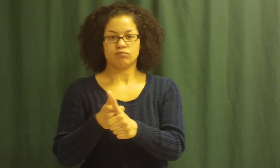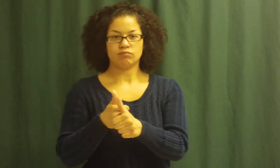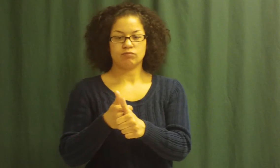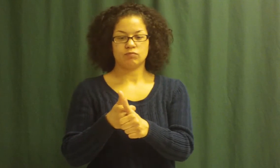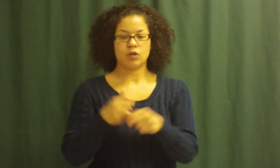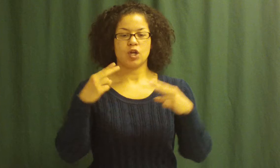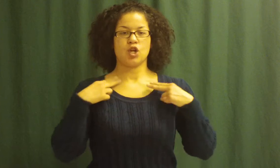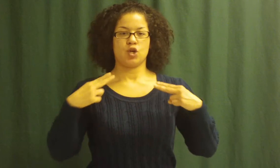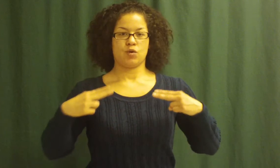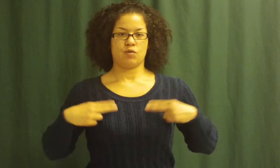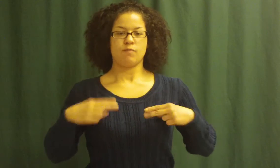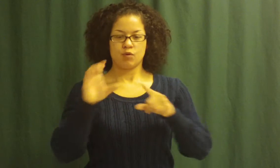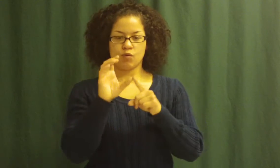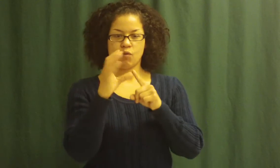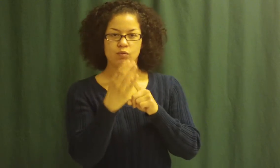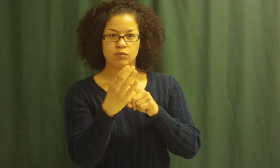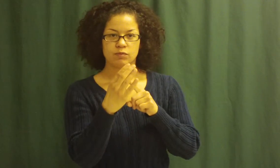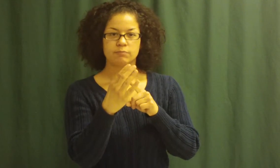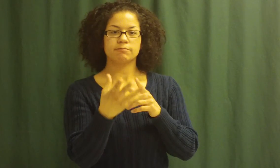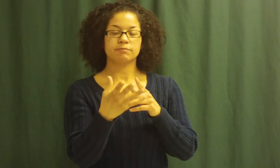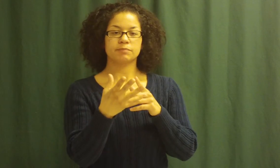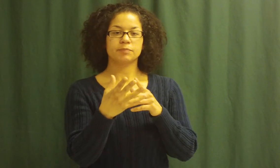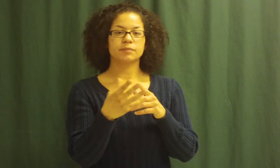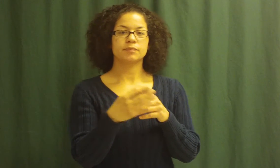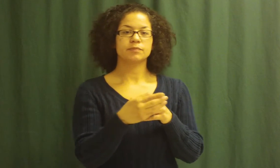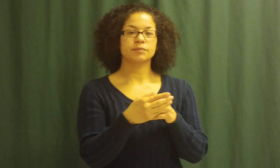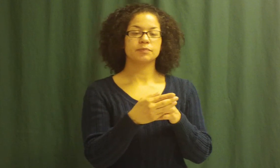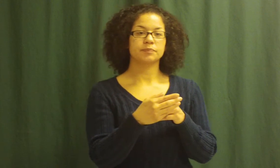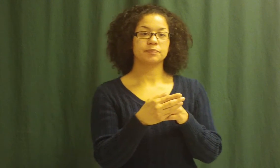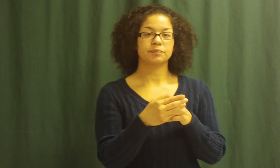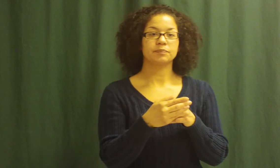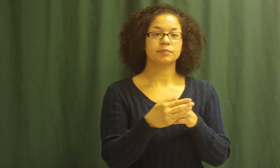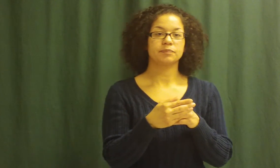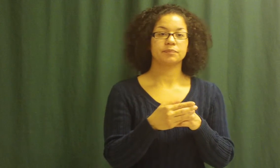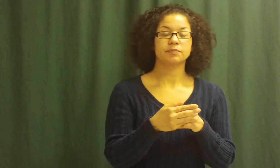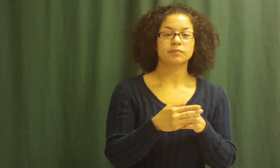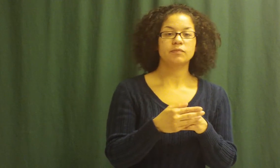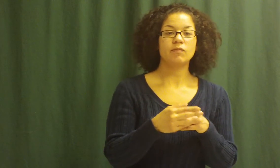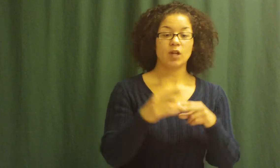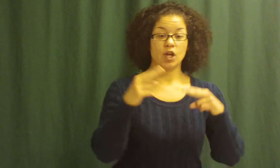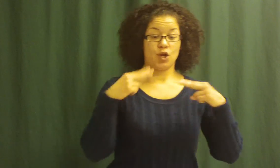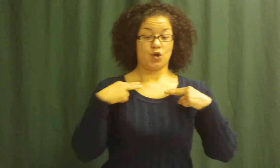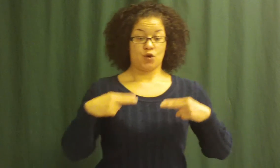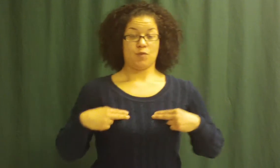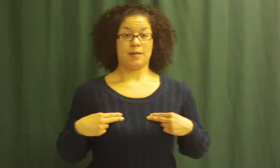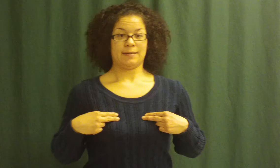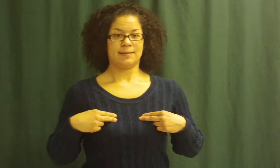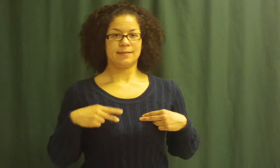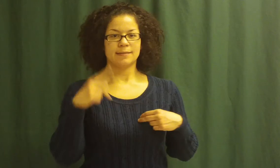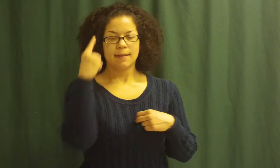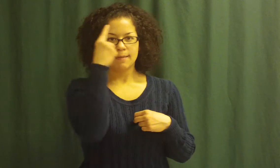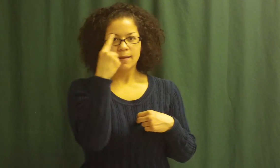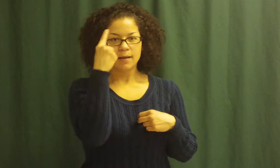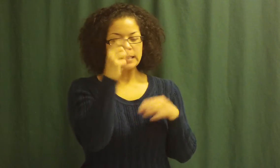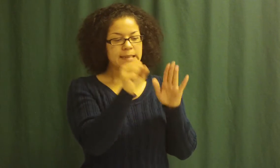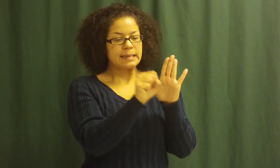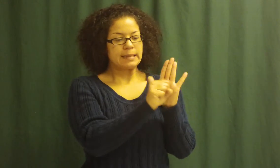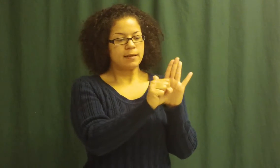To the human mind, symbols are cultural representations of reality. Every